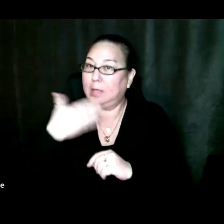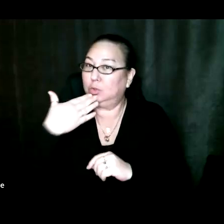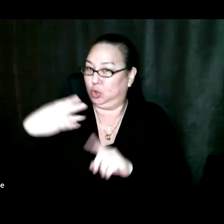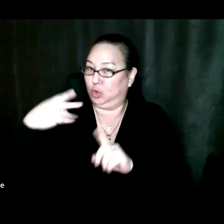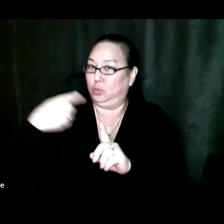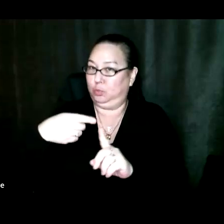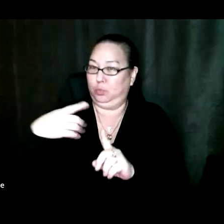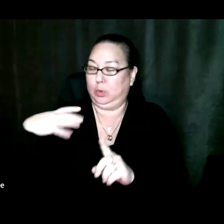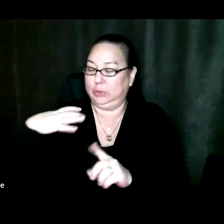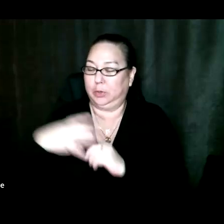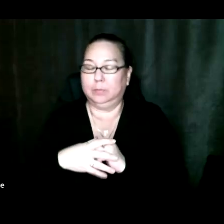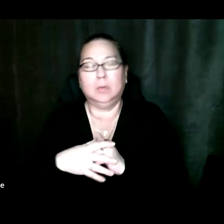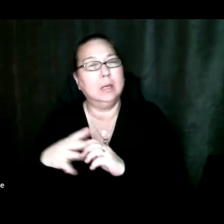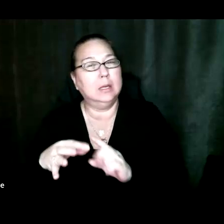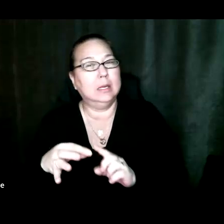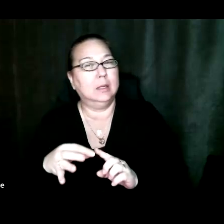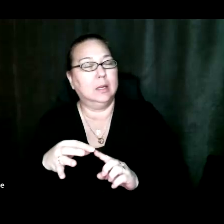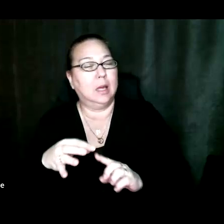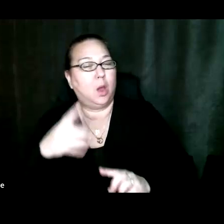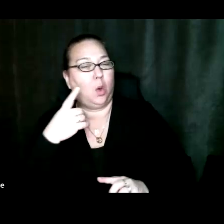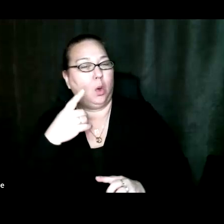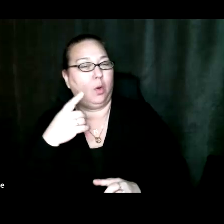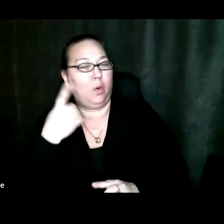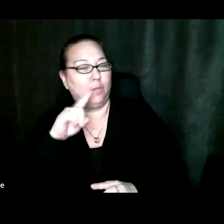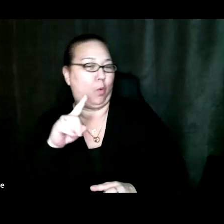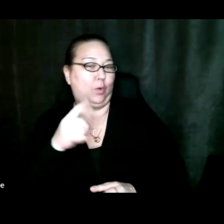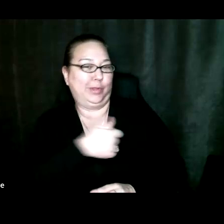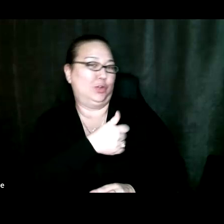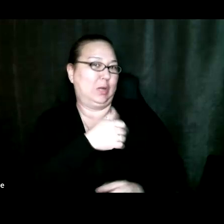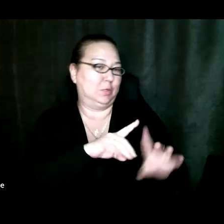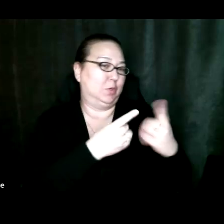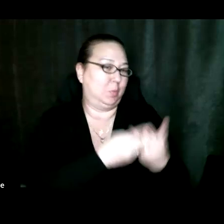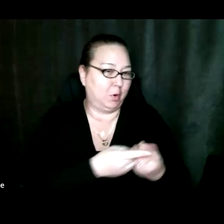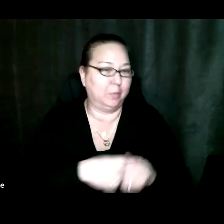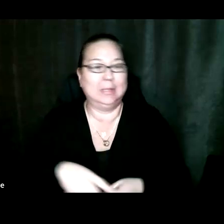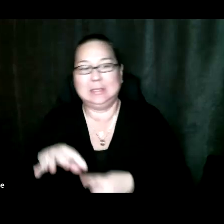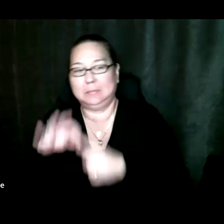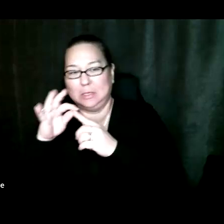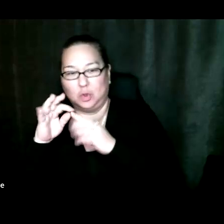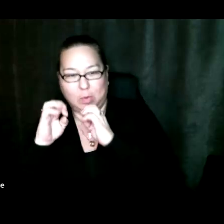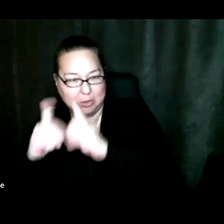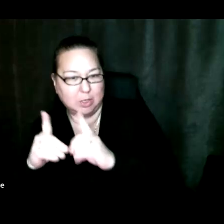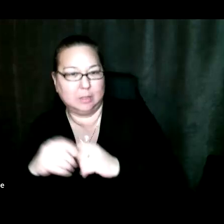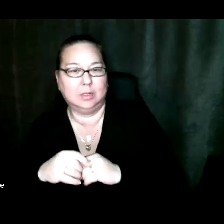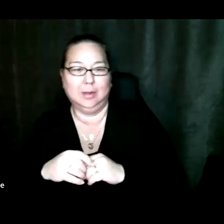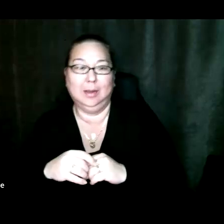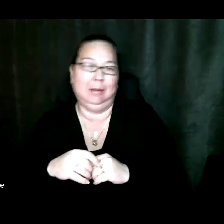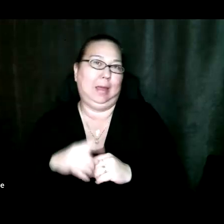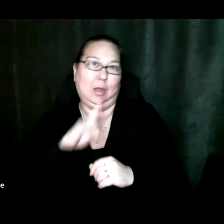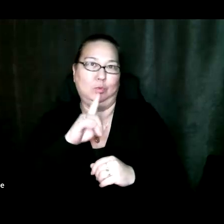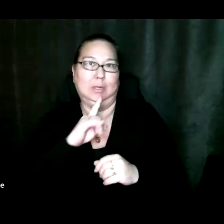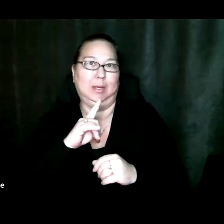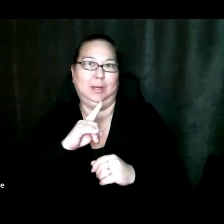Transportation department, special education, I mean, literally all the departments that we did reports on, we have a